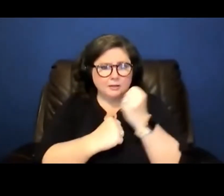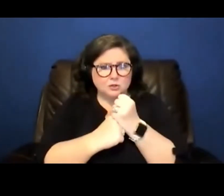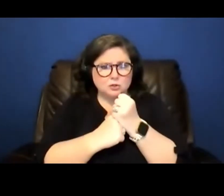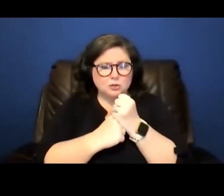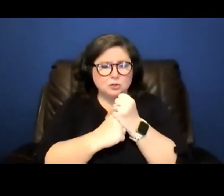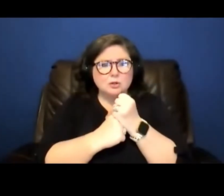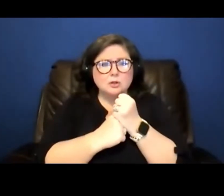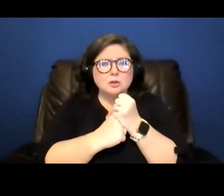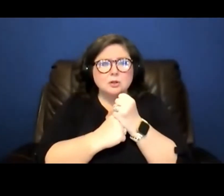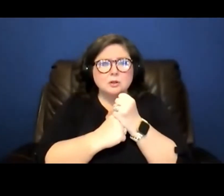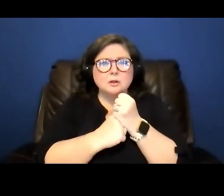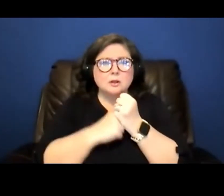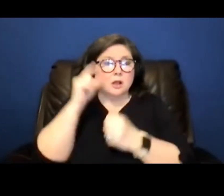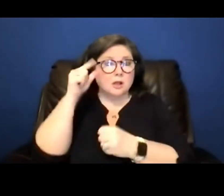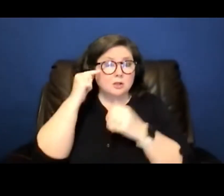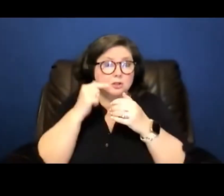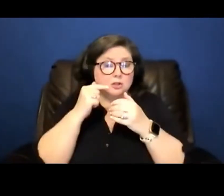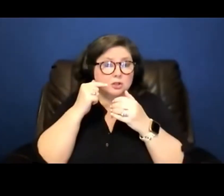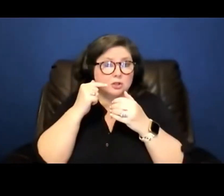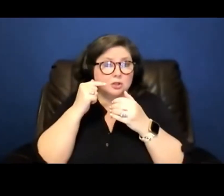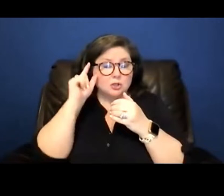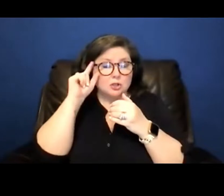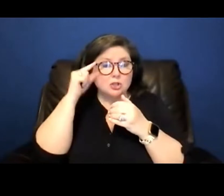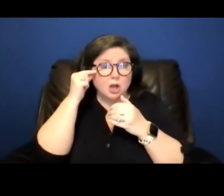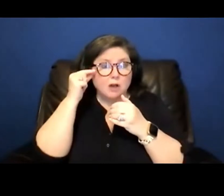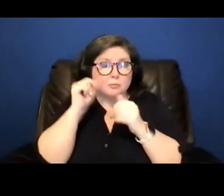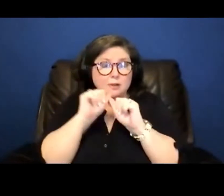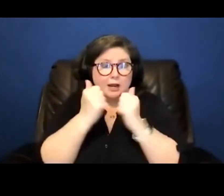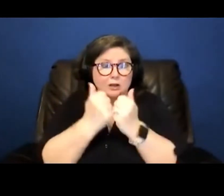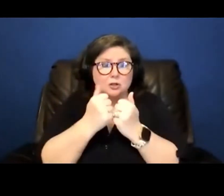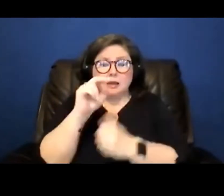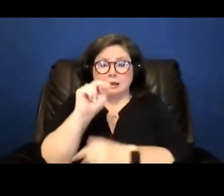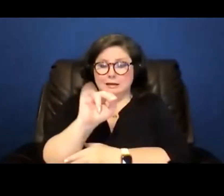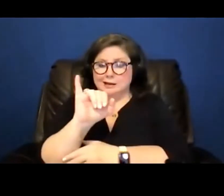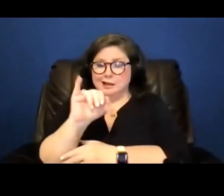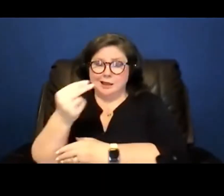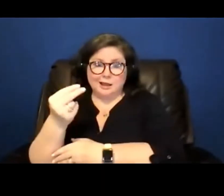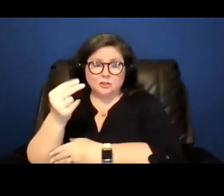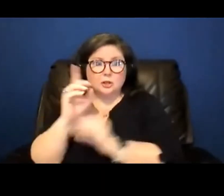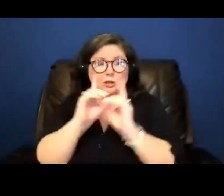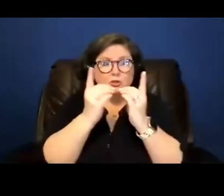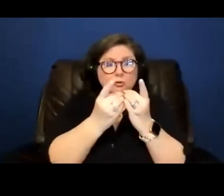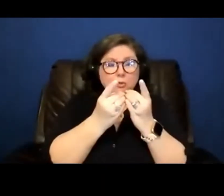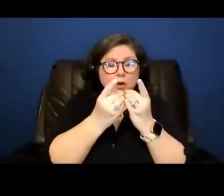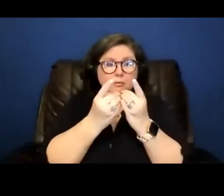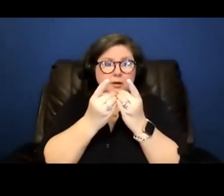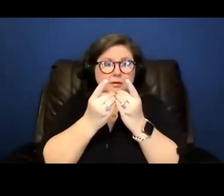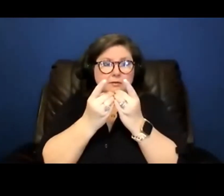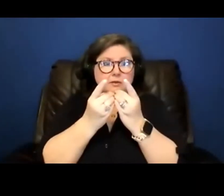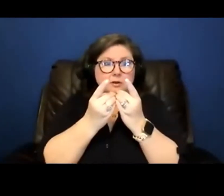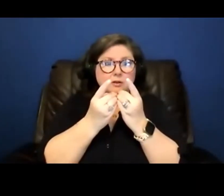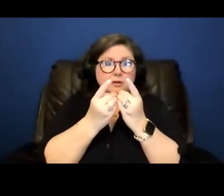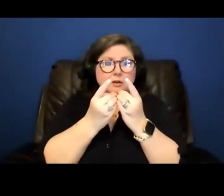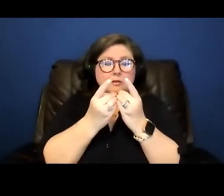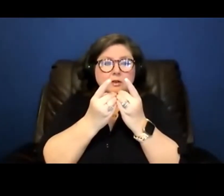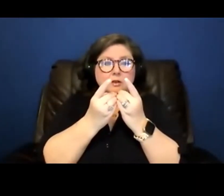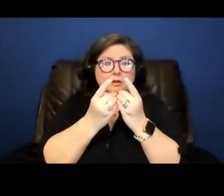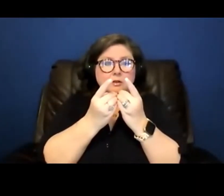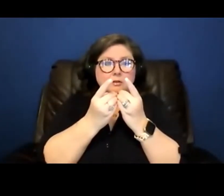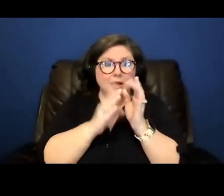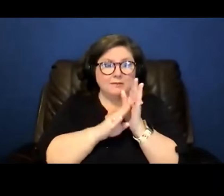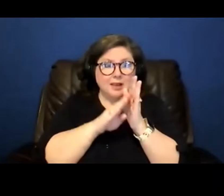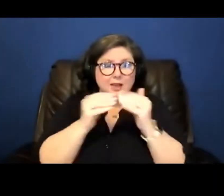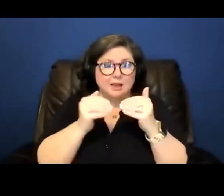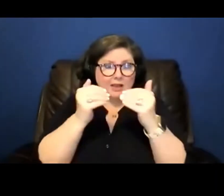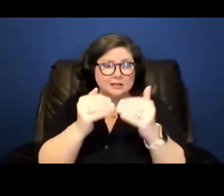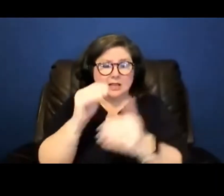are government agencies such as NIH, Department of Defense, the VA, they might be sponsoring this clinical